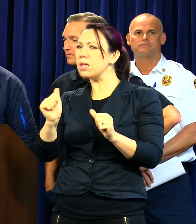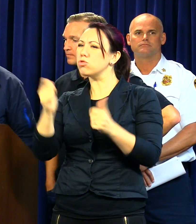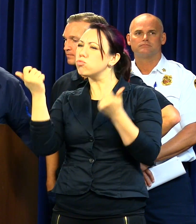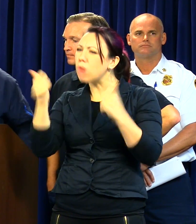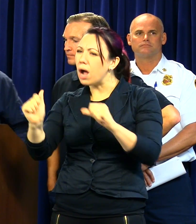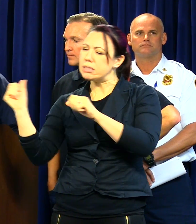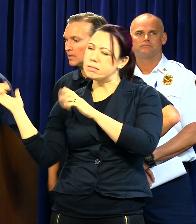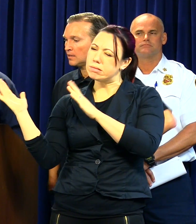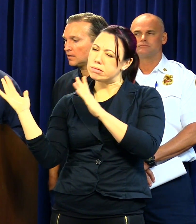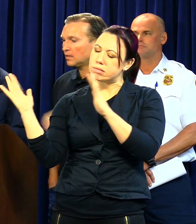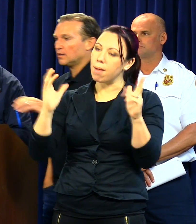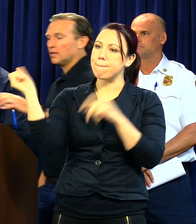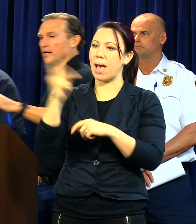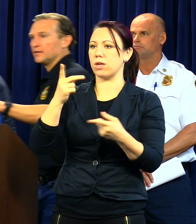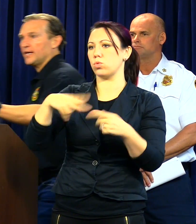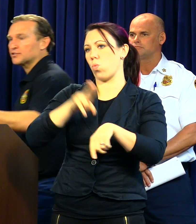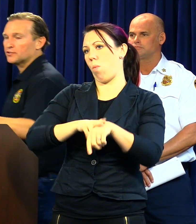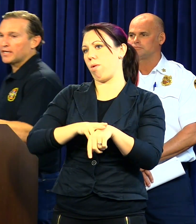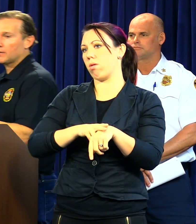to normal.